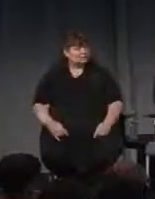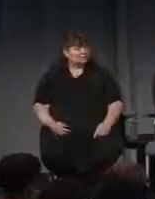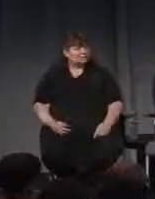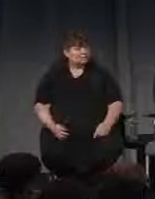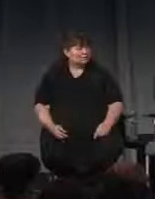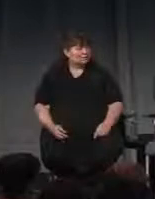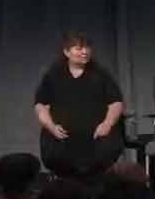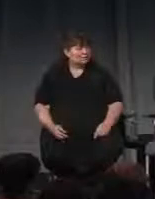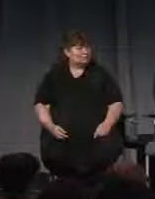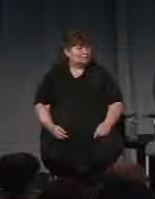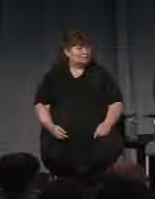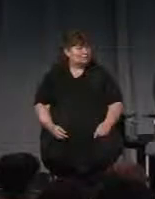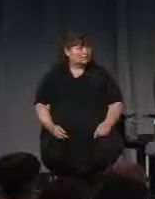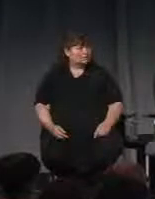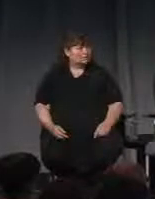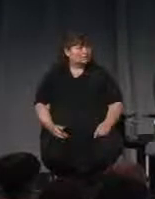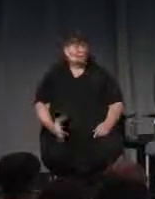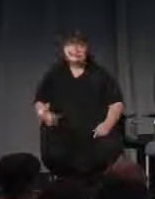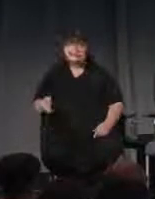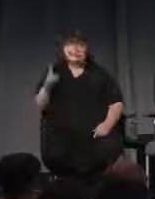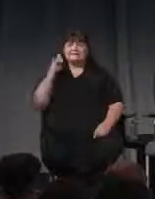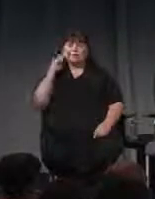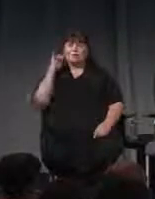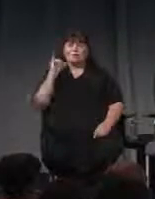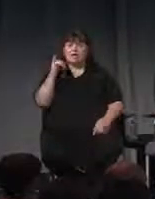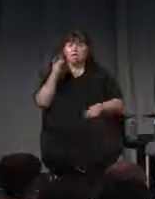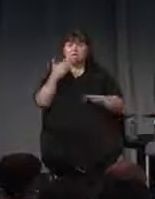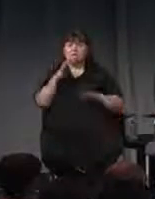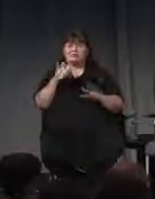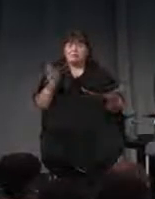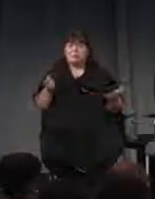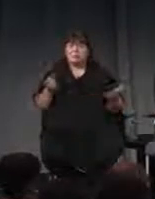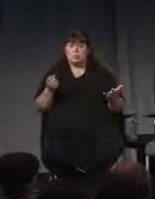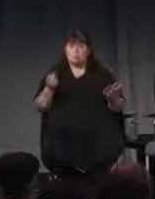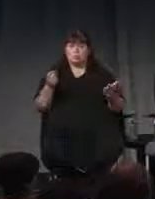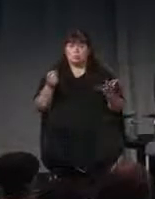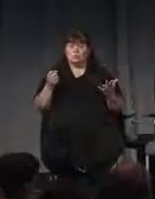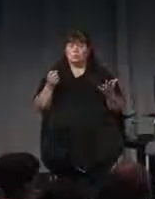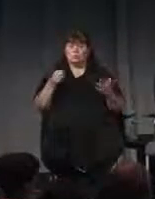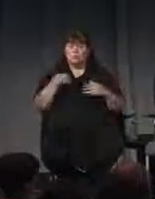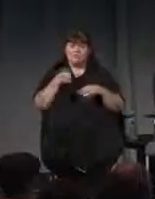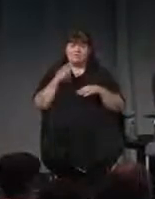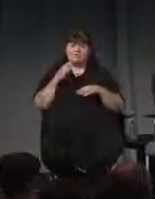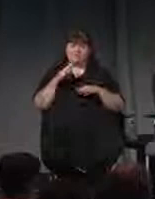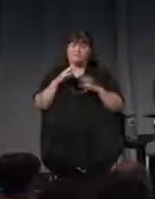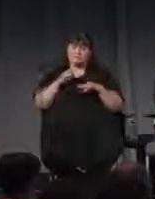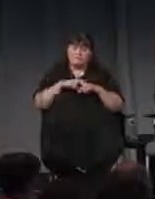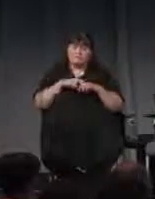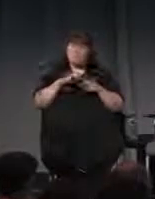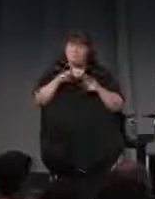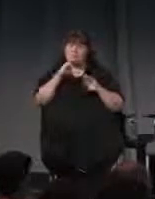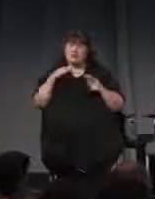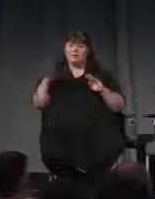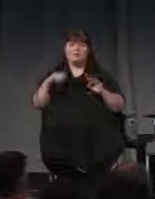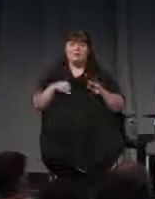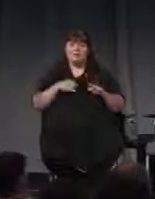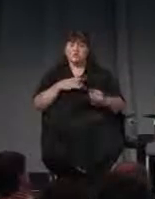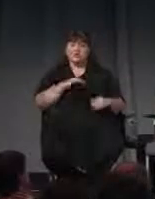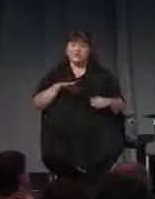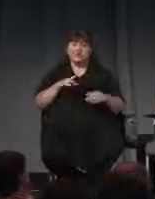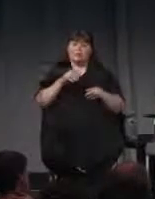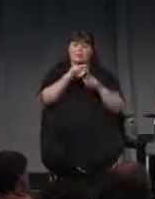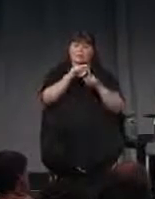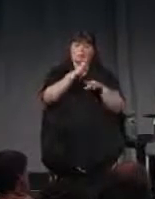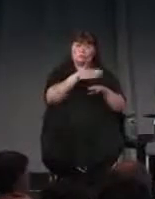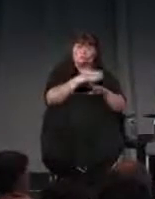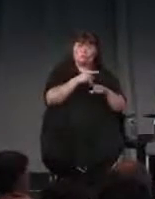is music. This doesn't sound like music. This isn't harmony, melody, and rhythm. you'd say, well, if you don't like the term music,